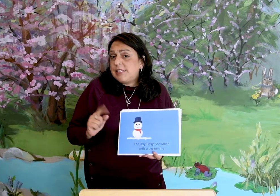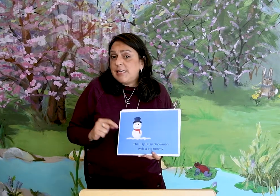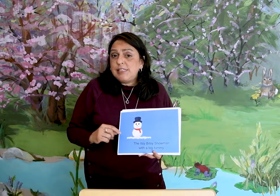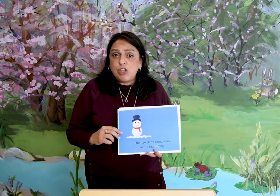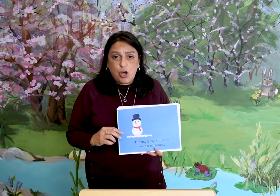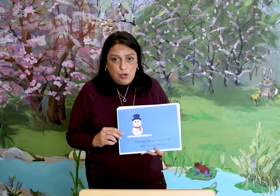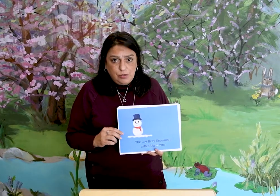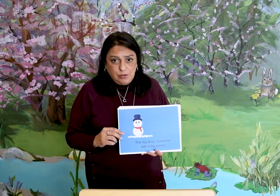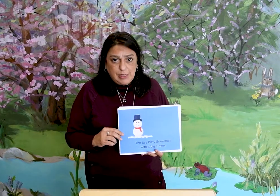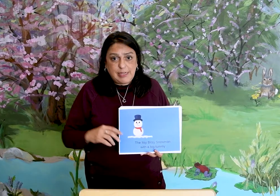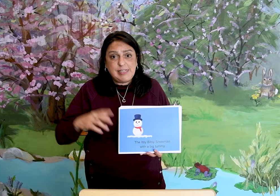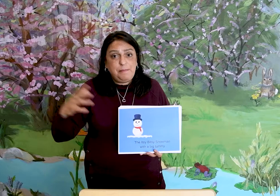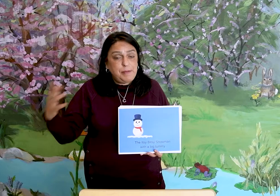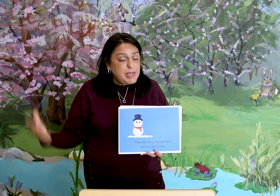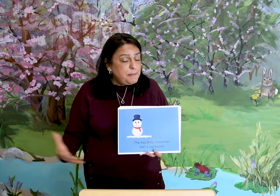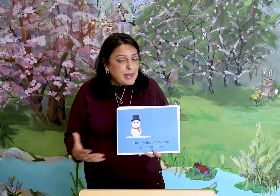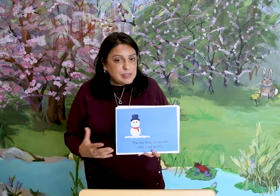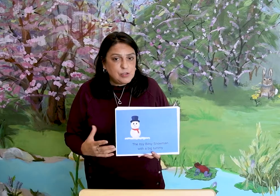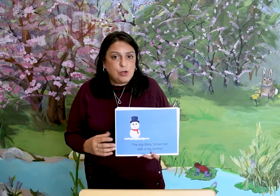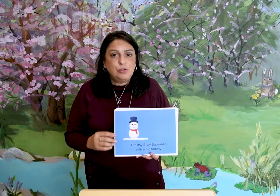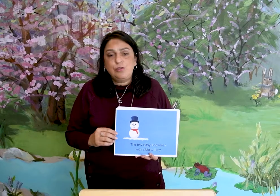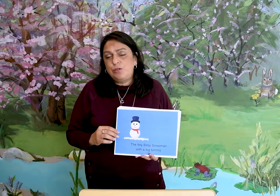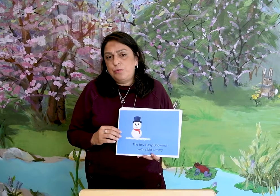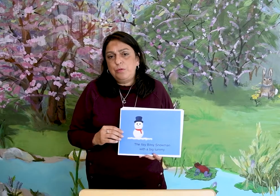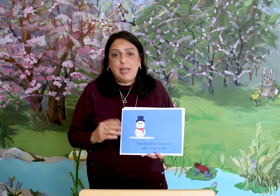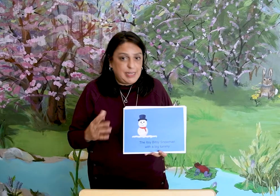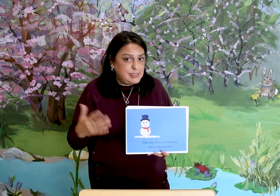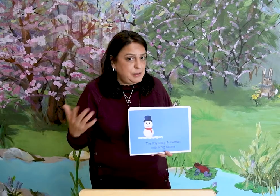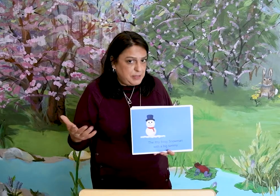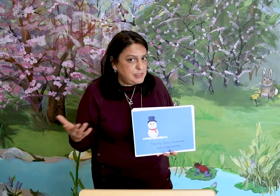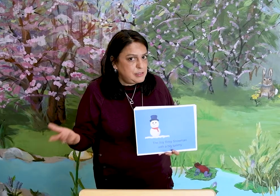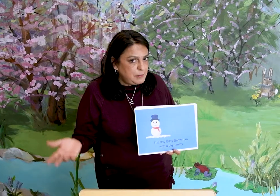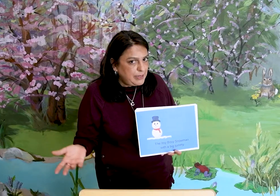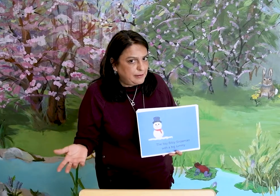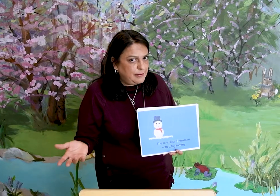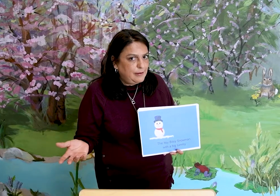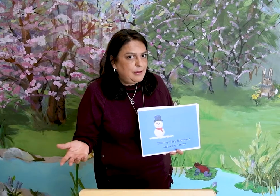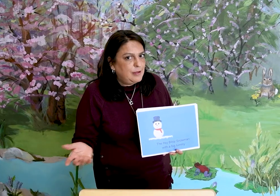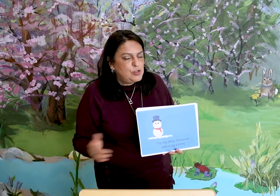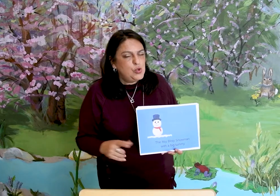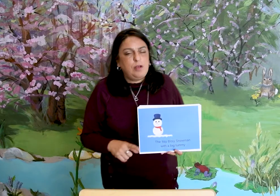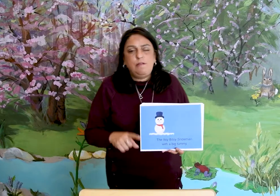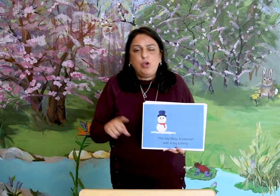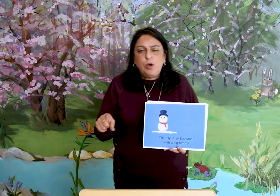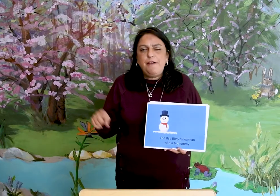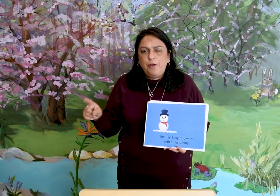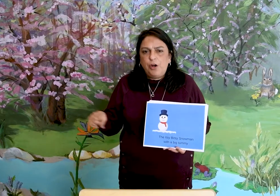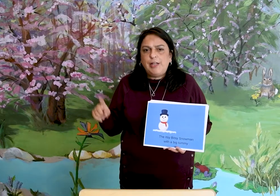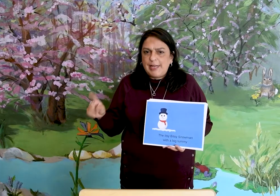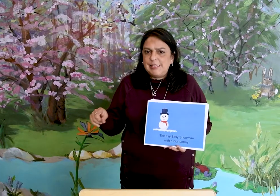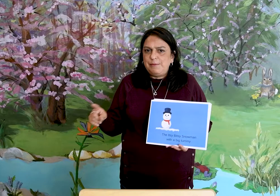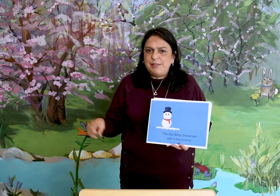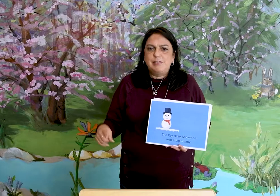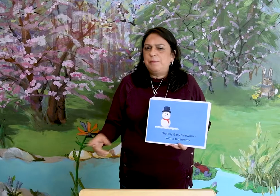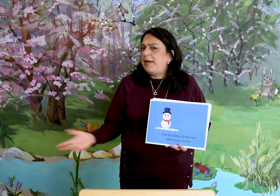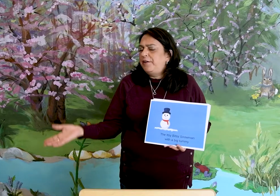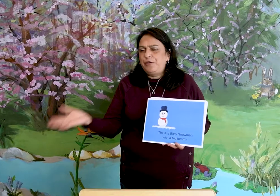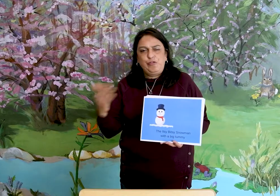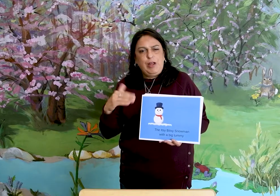a song that is a piggyback song to the Itsy Bitsy Spider. So if you have heard the Itsy Bitsy Spider, you should have